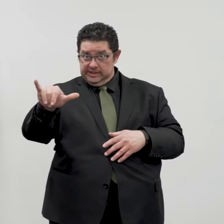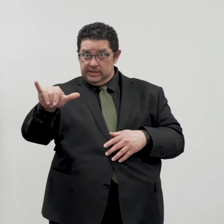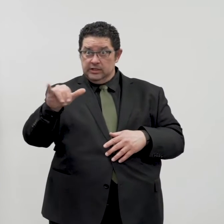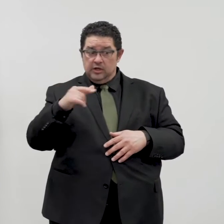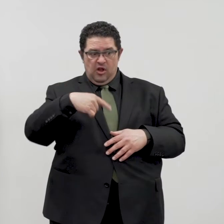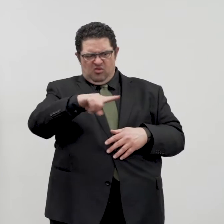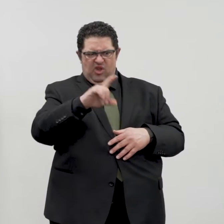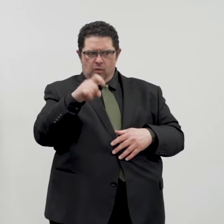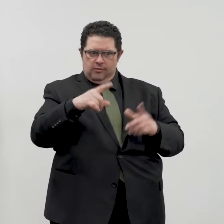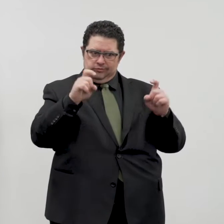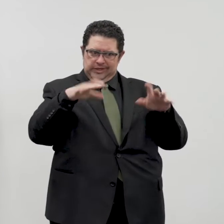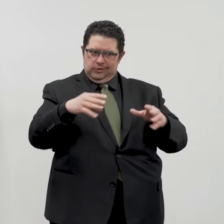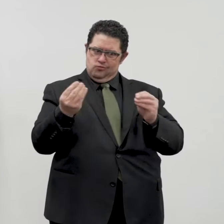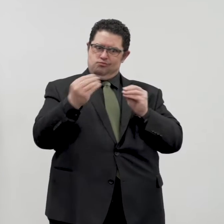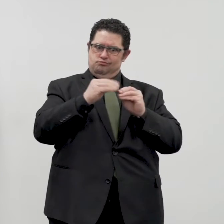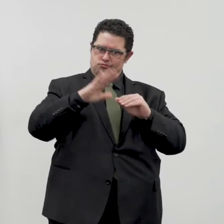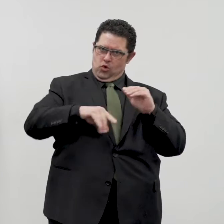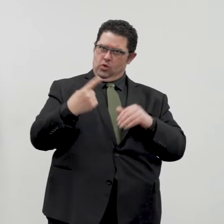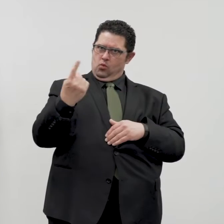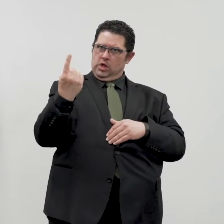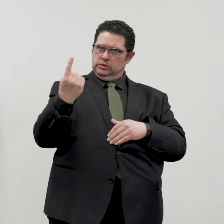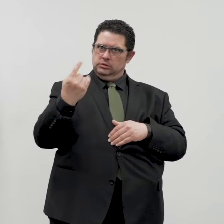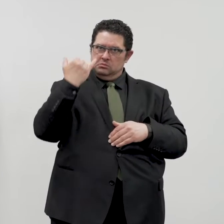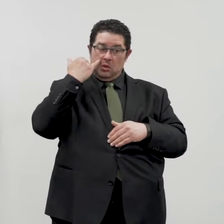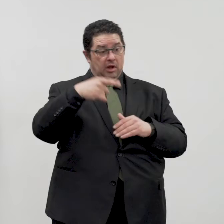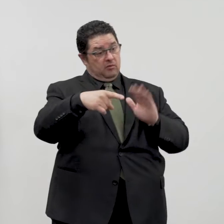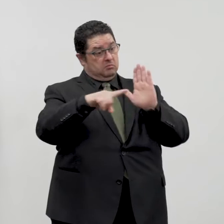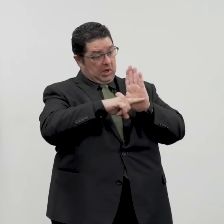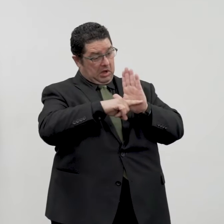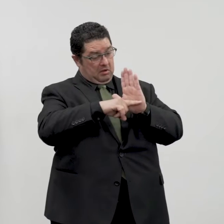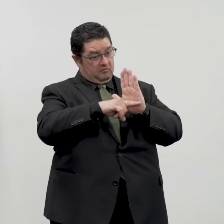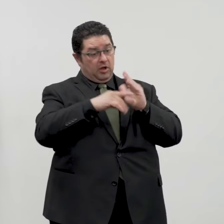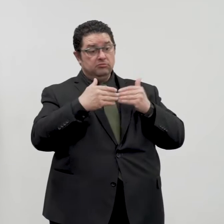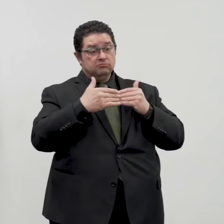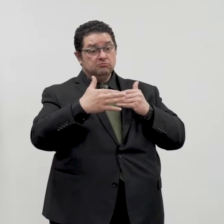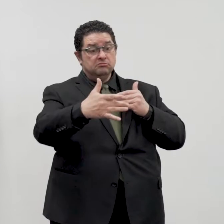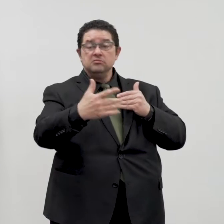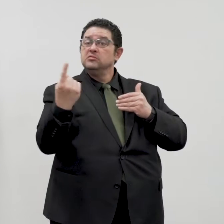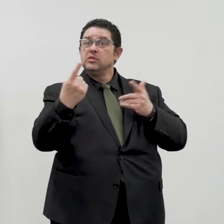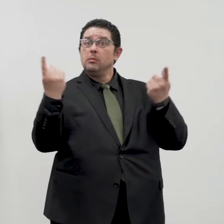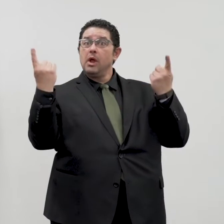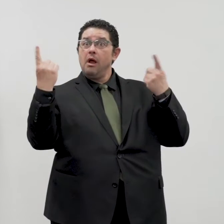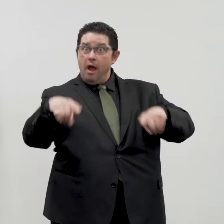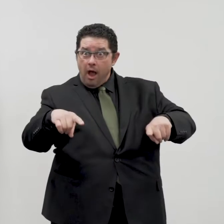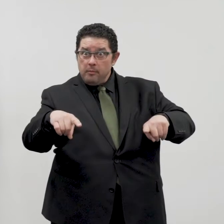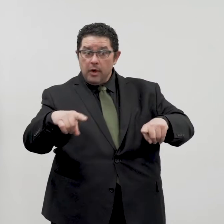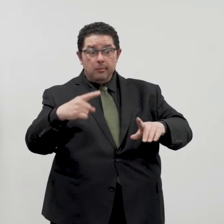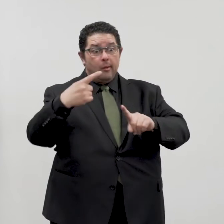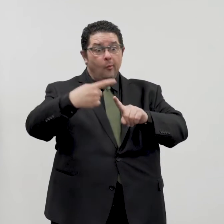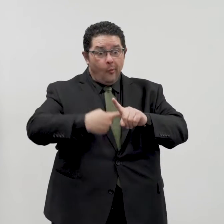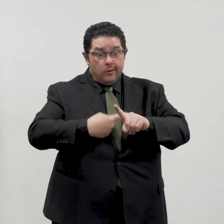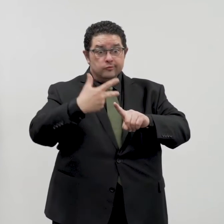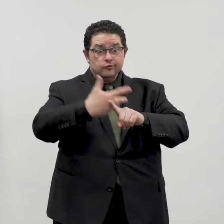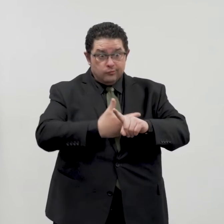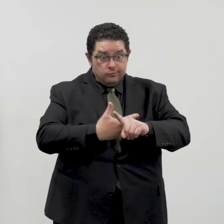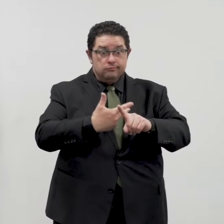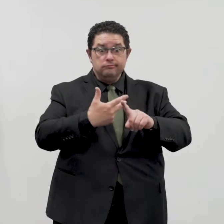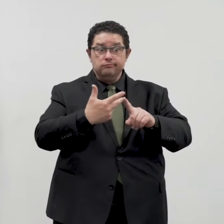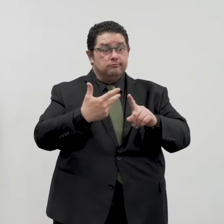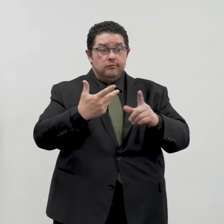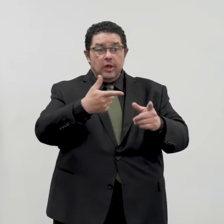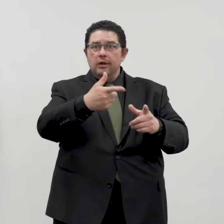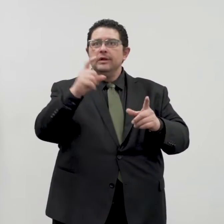more than once, most likely. If they were negative at one point in time and there's a life event that changes, maybe a month or 2 or 3, they need to be tested